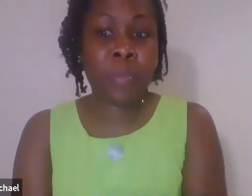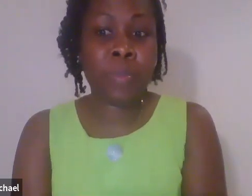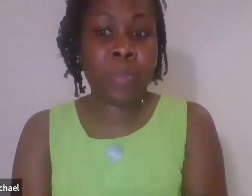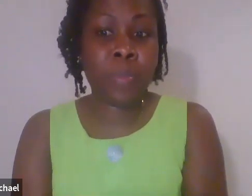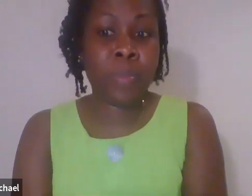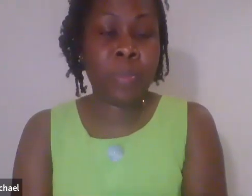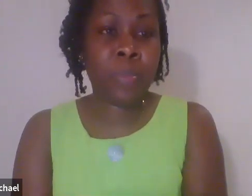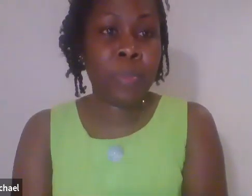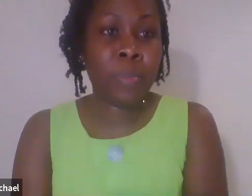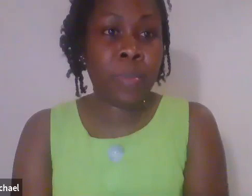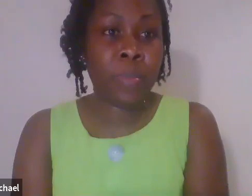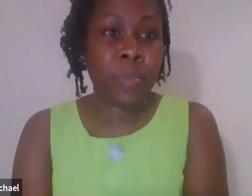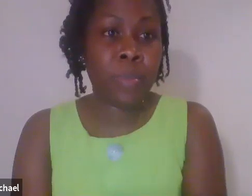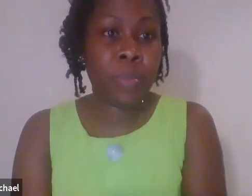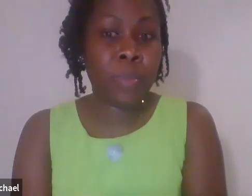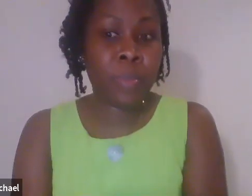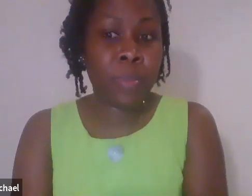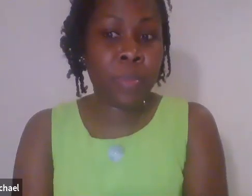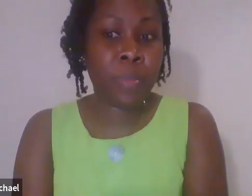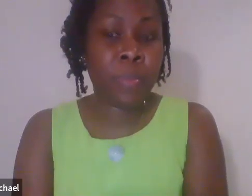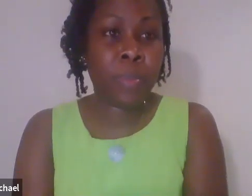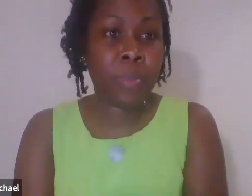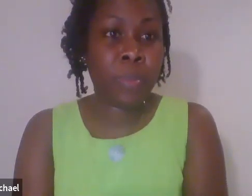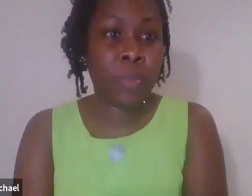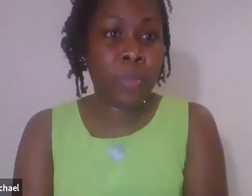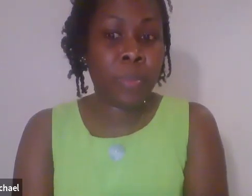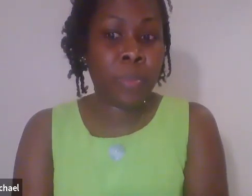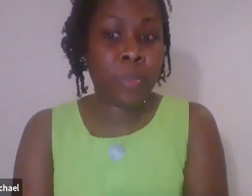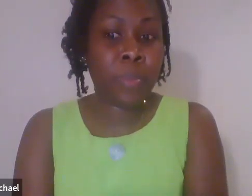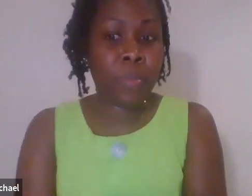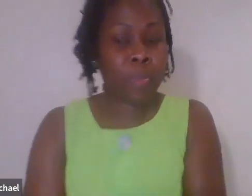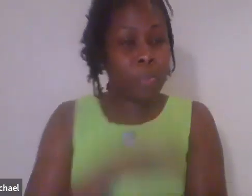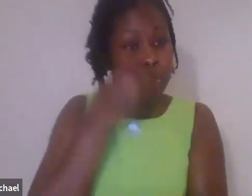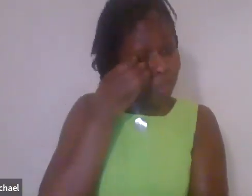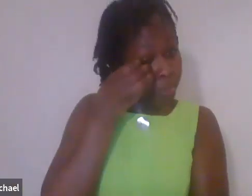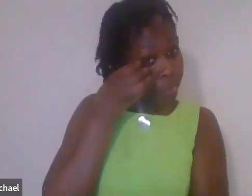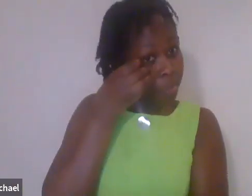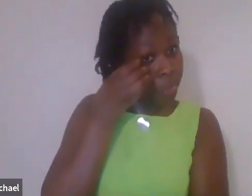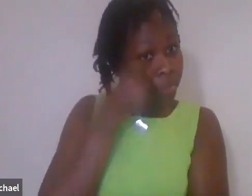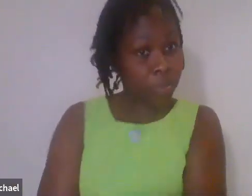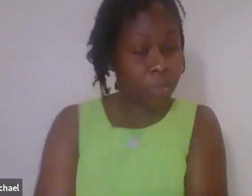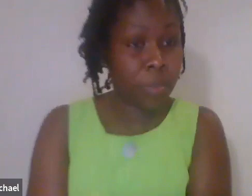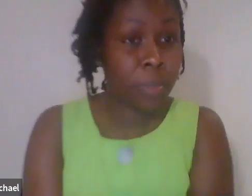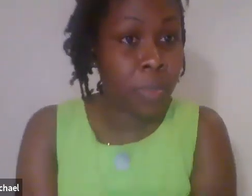Hello, I'm Maureen Ayoti, and I would like to say that I'm very inspired,